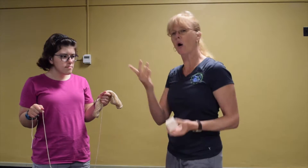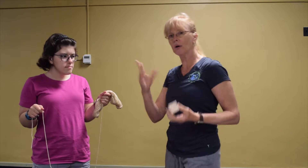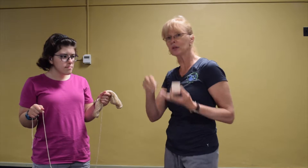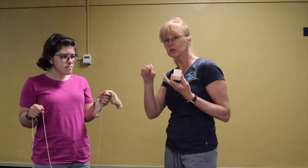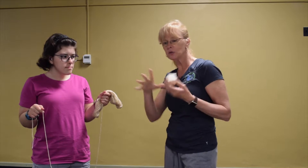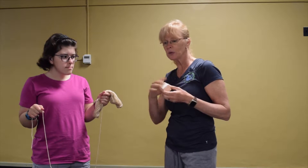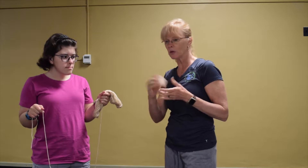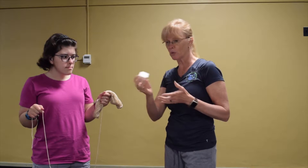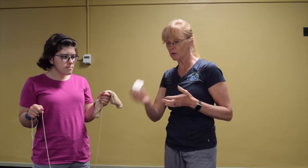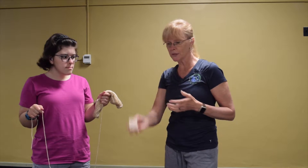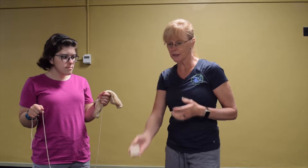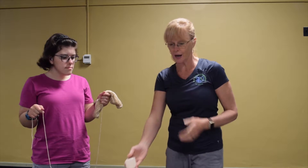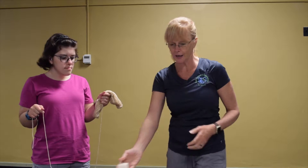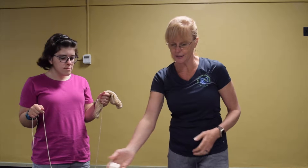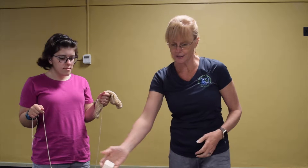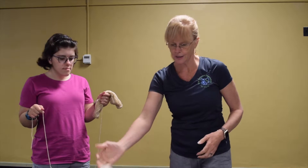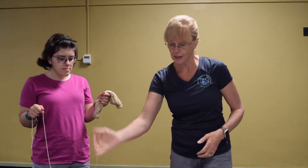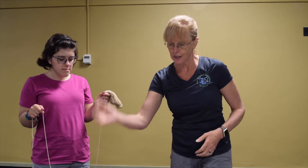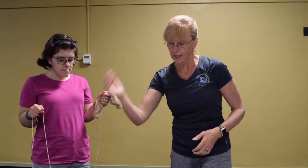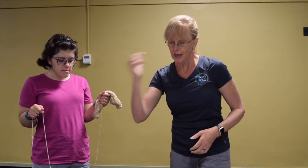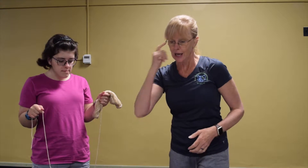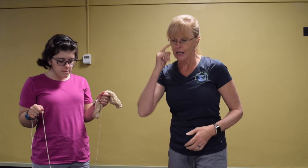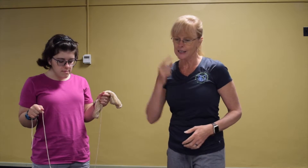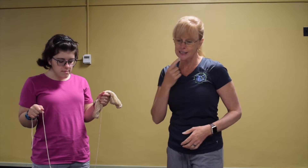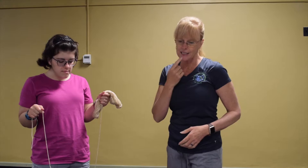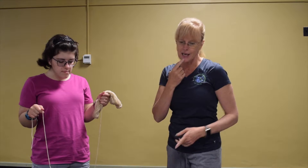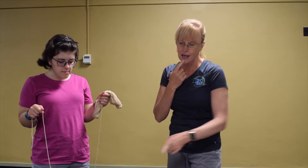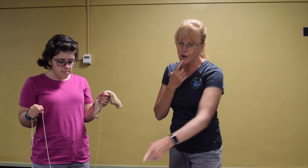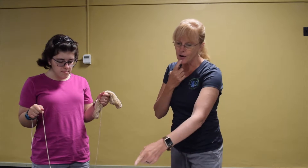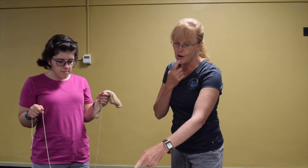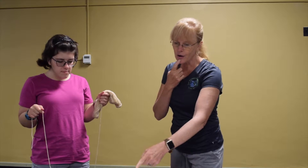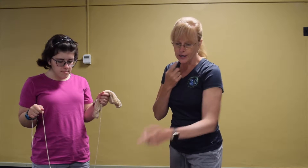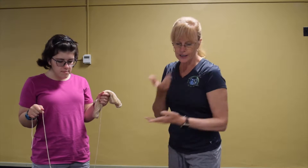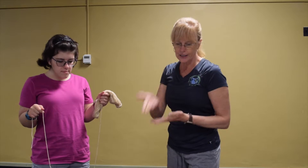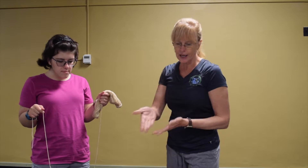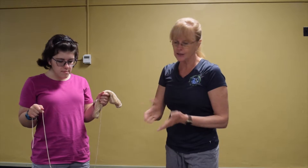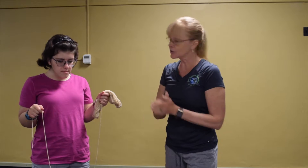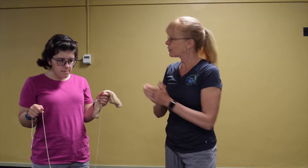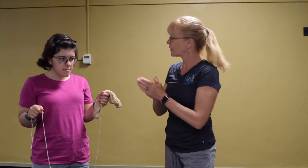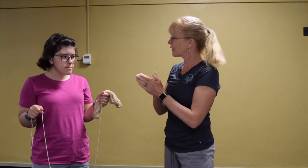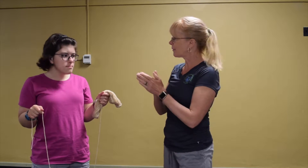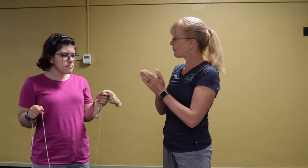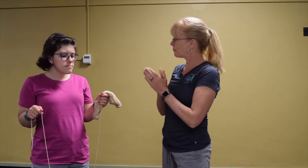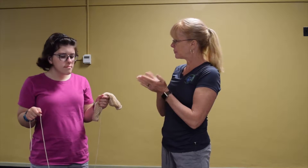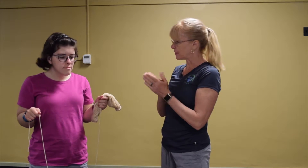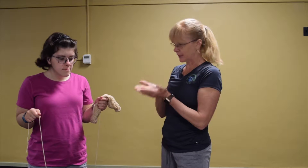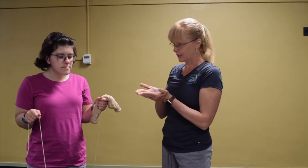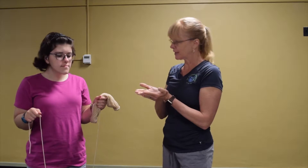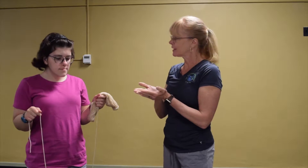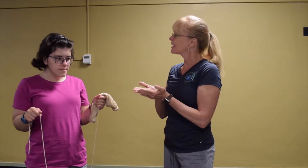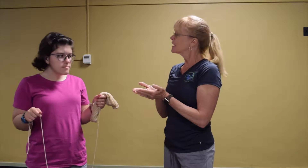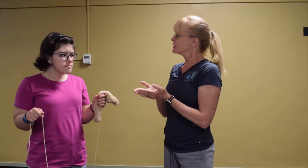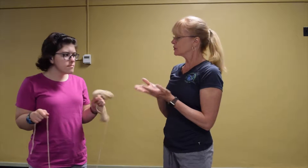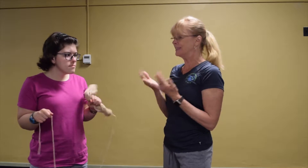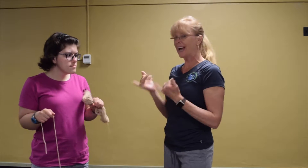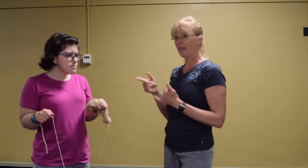the student rolls the dice, and let's say, oh, it lands on book. So now